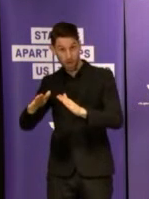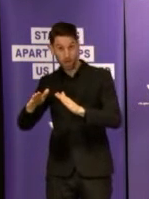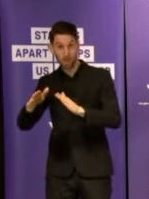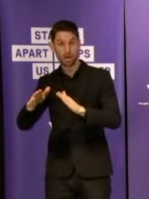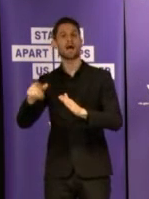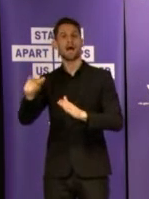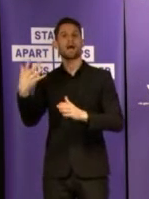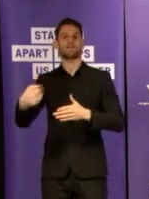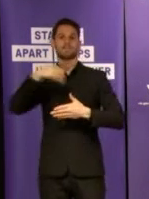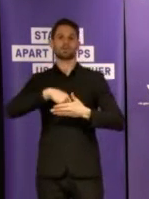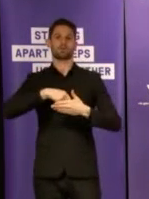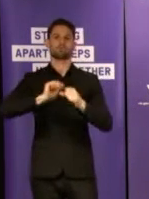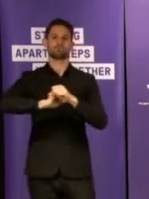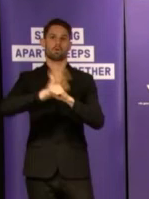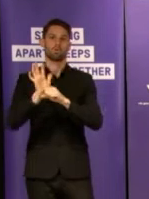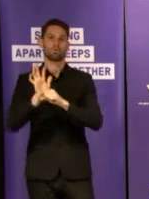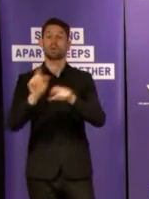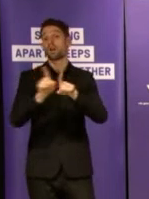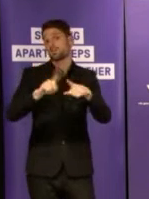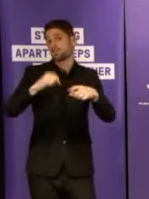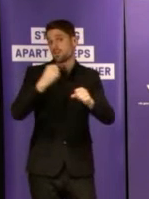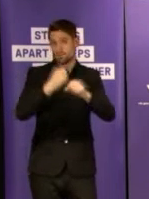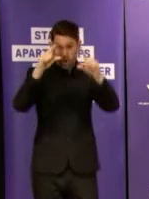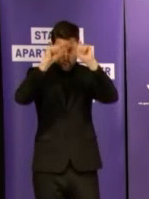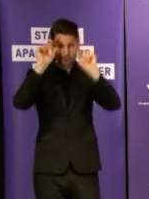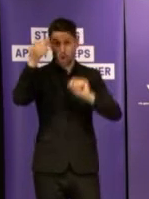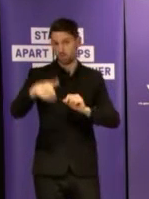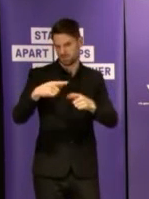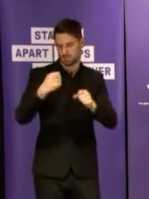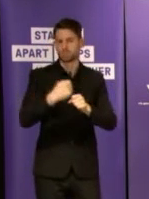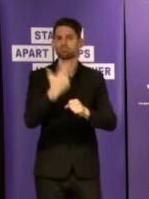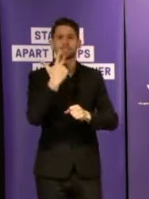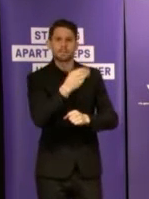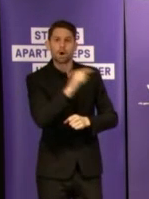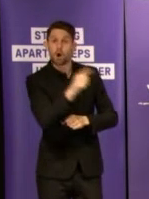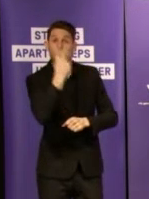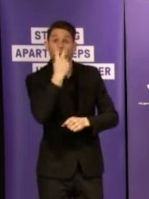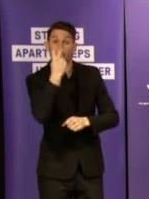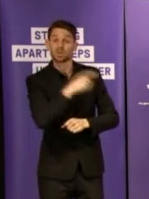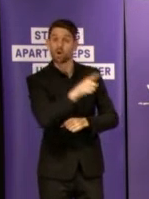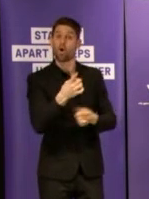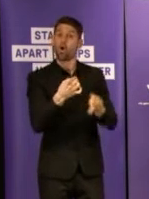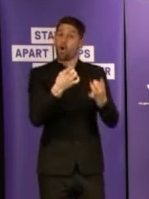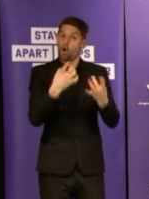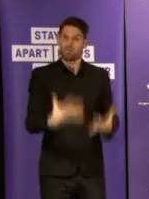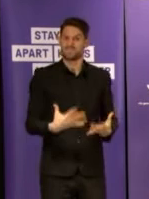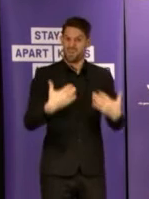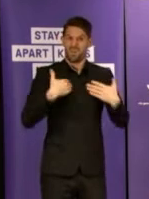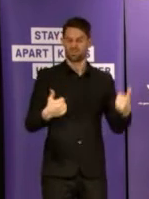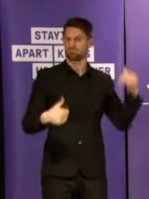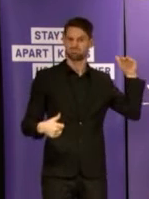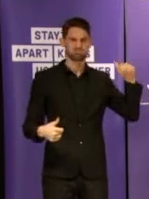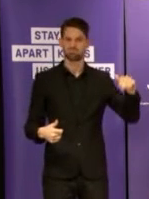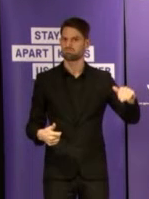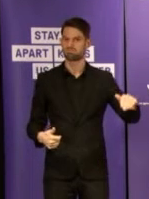some instances, in aged care, there would have been some residents who were already receiving palliative care who